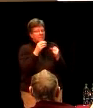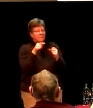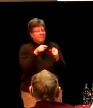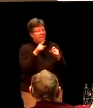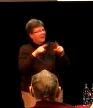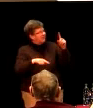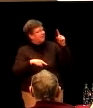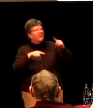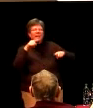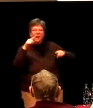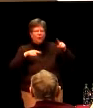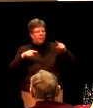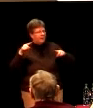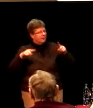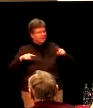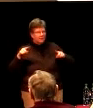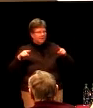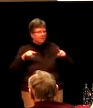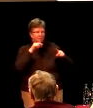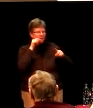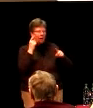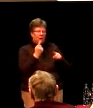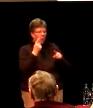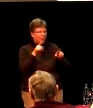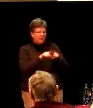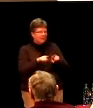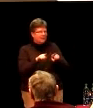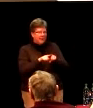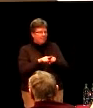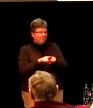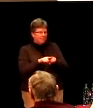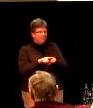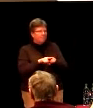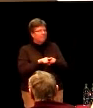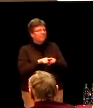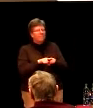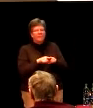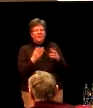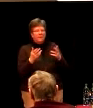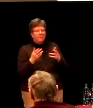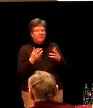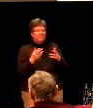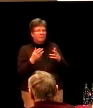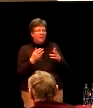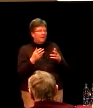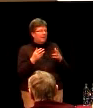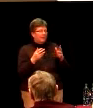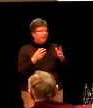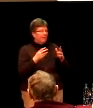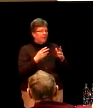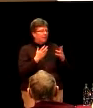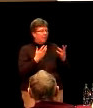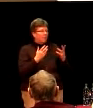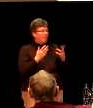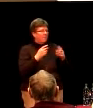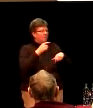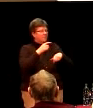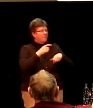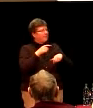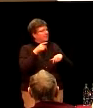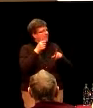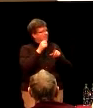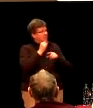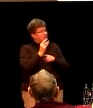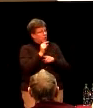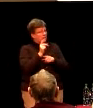varies dramatically from one 4 or 6 hour period to the next 4 or 6 hour period. It